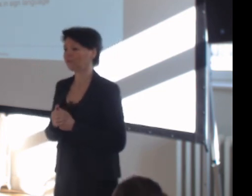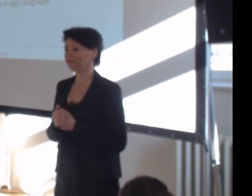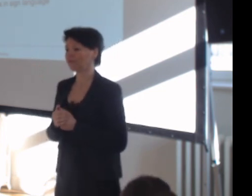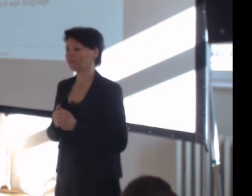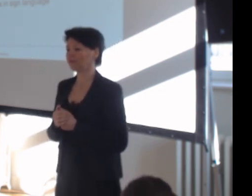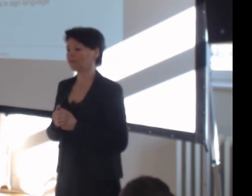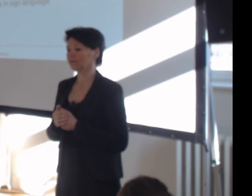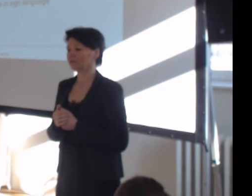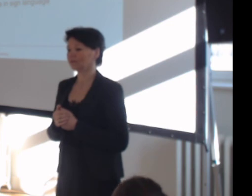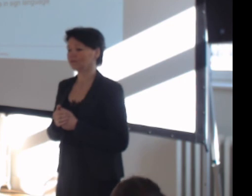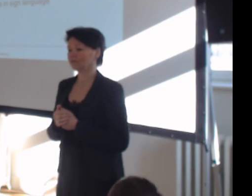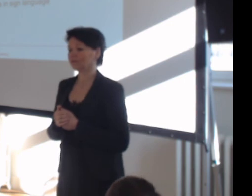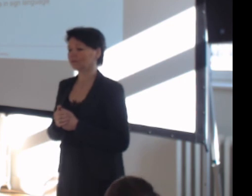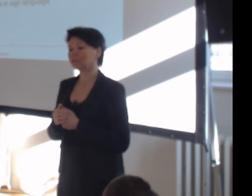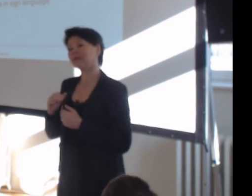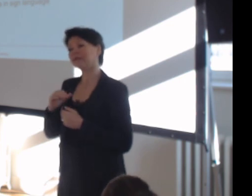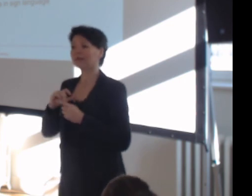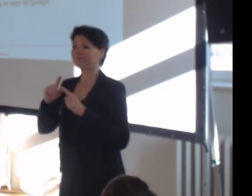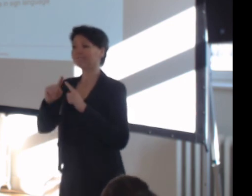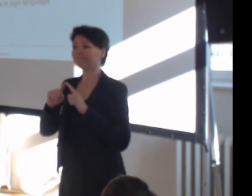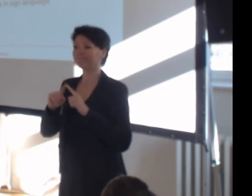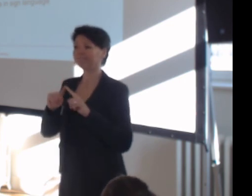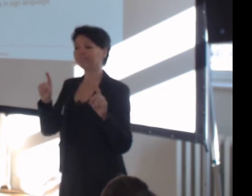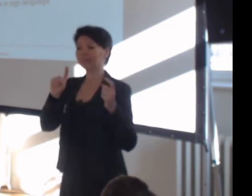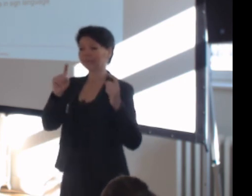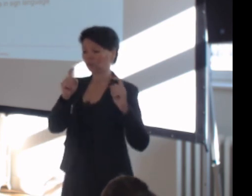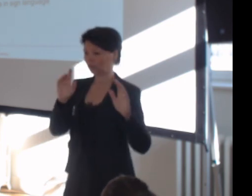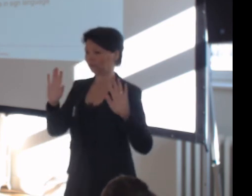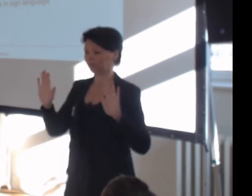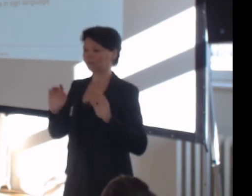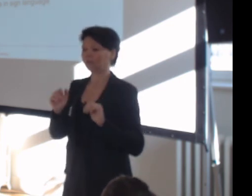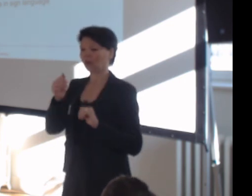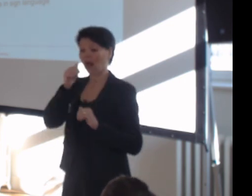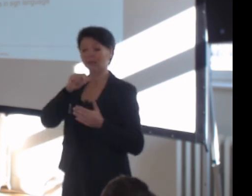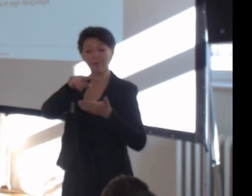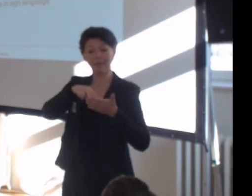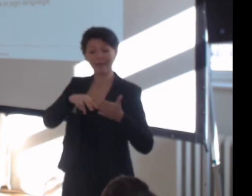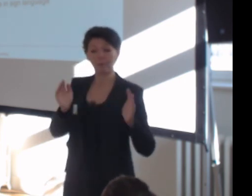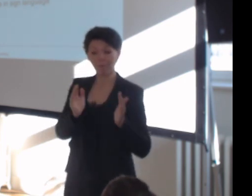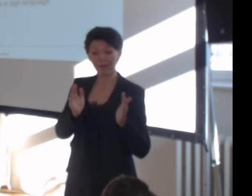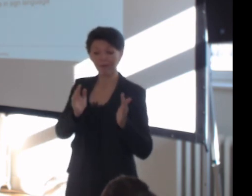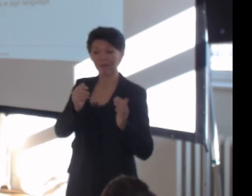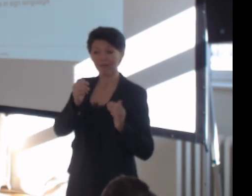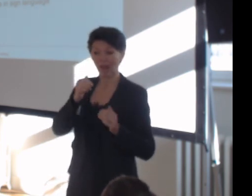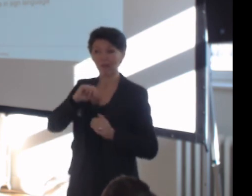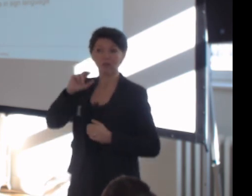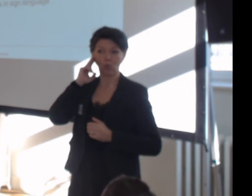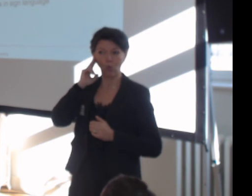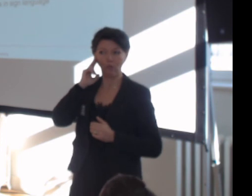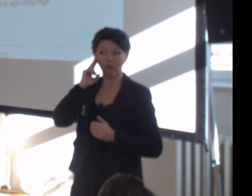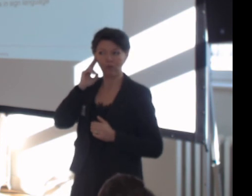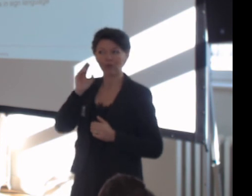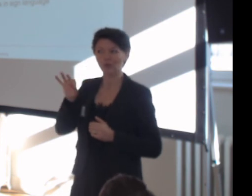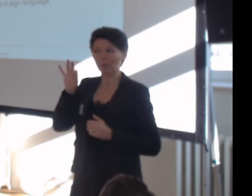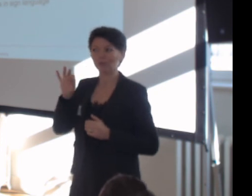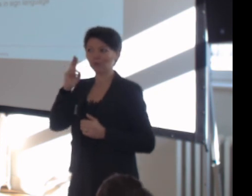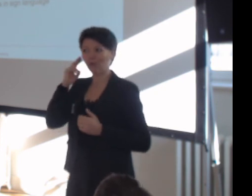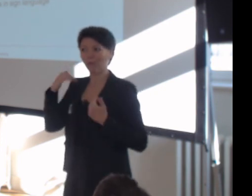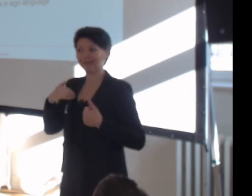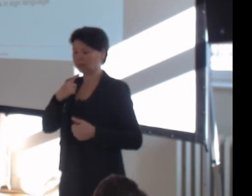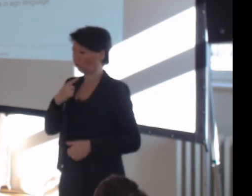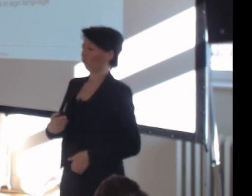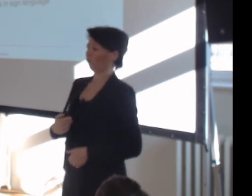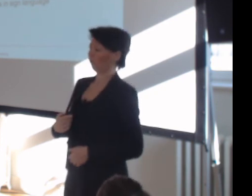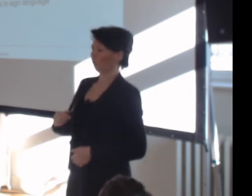there, discussion. If you have a reading impairment, if you're deaf, some deaf persons would say,